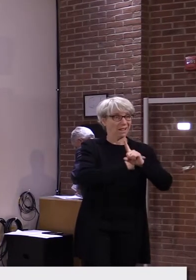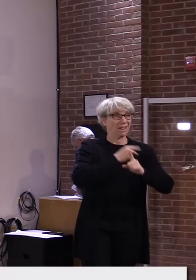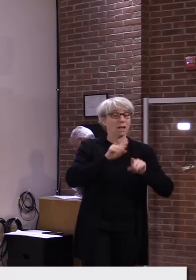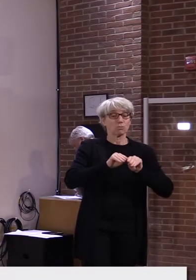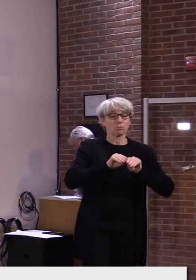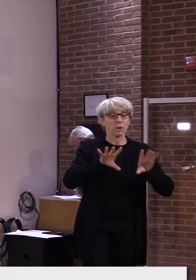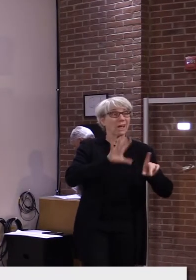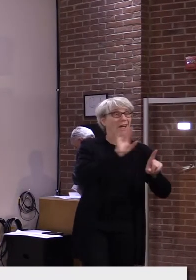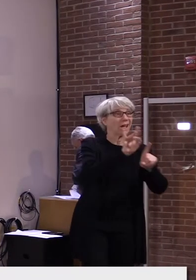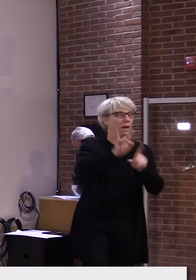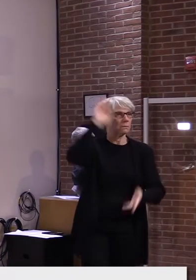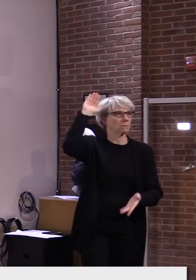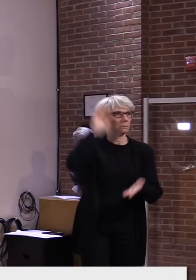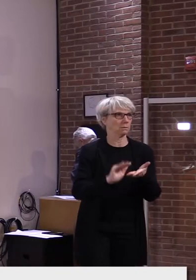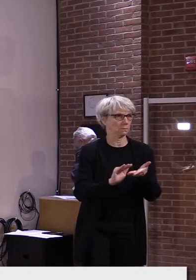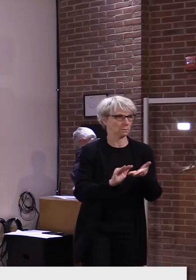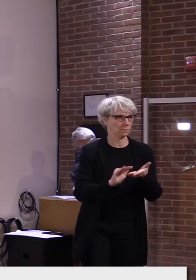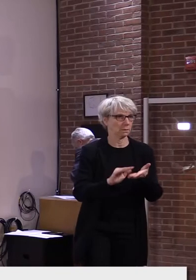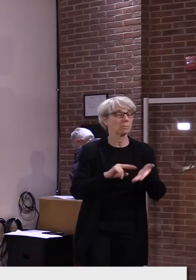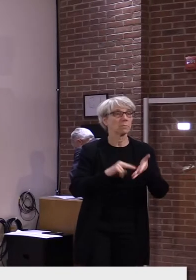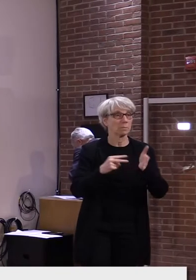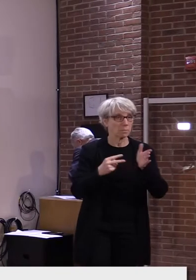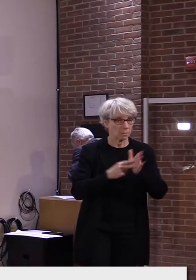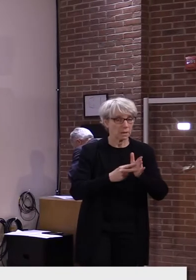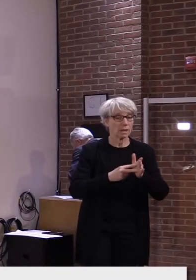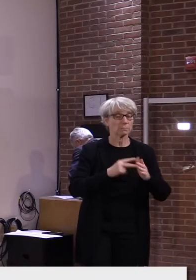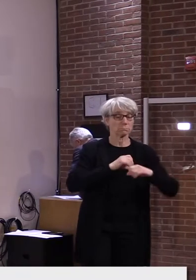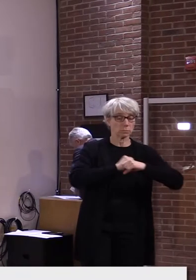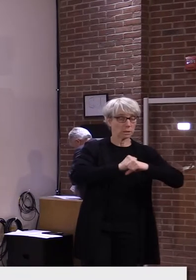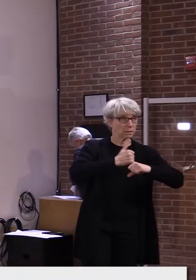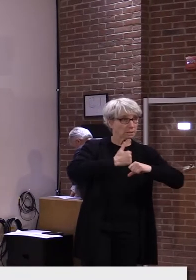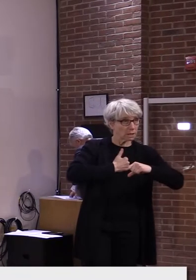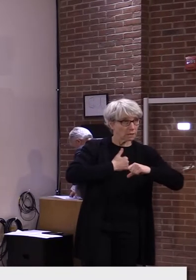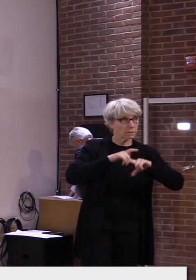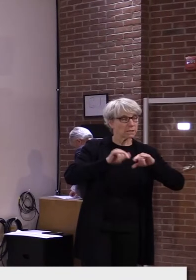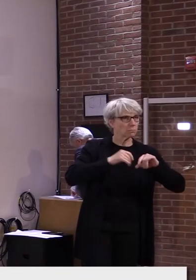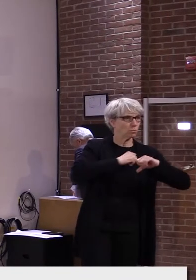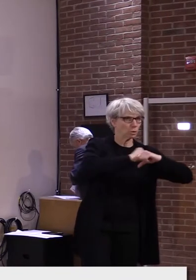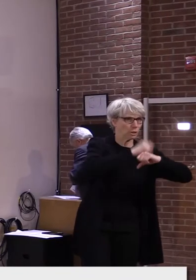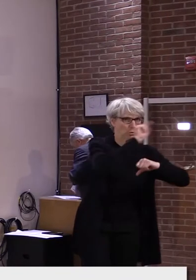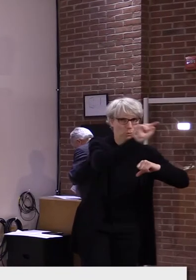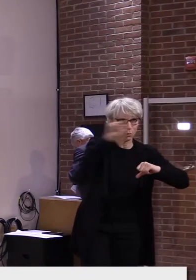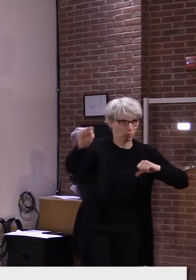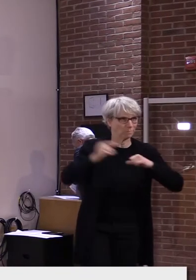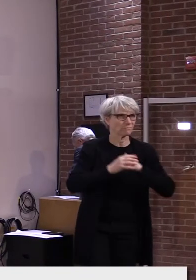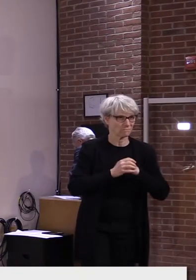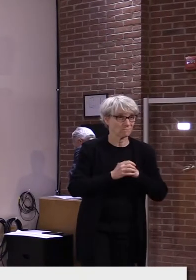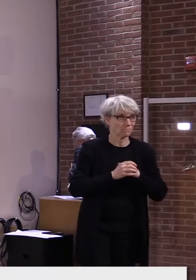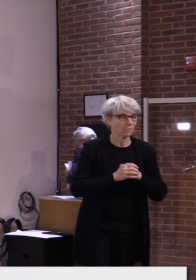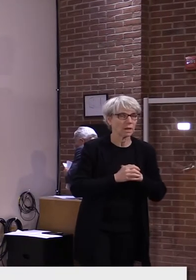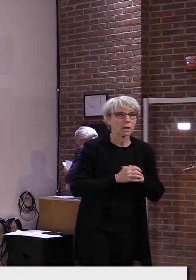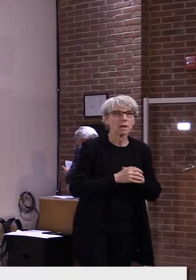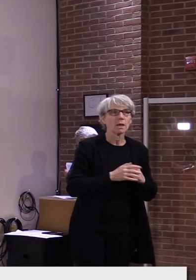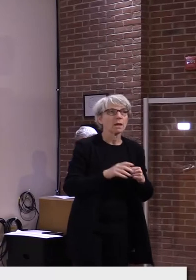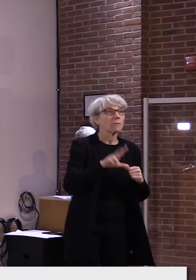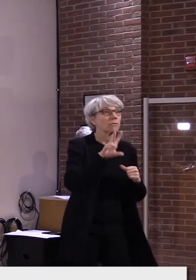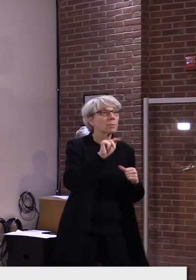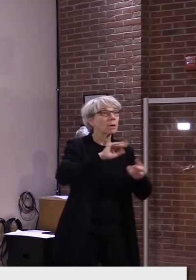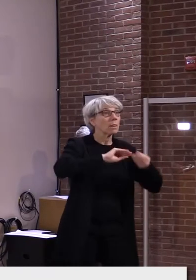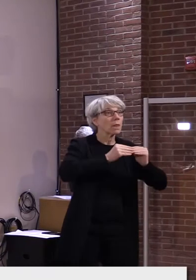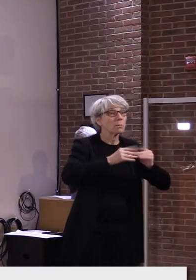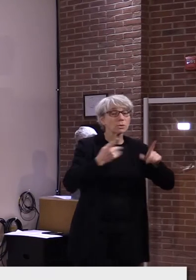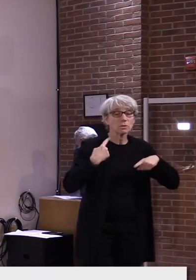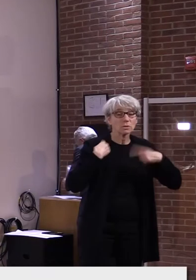the chain of transmission, protecting other people too. Our recent Vermont data totally supports